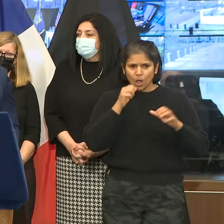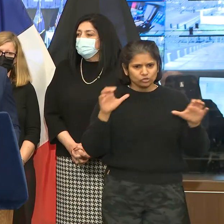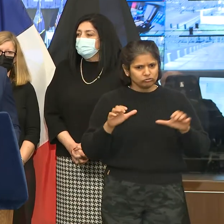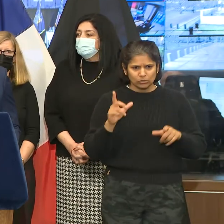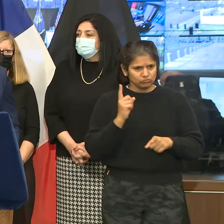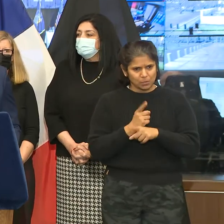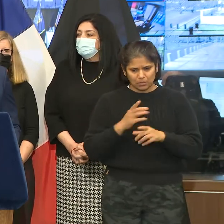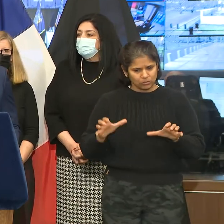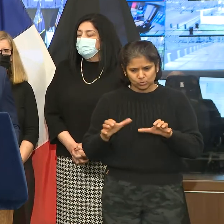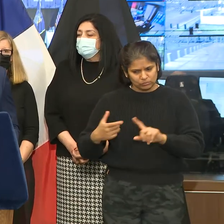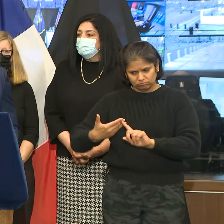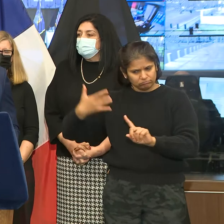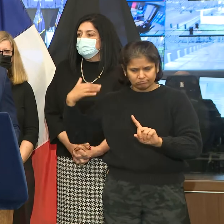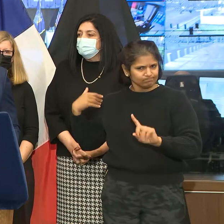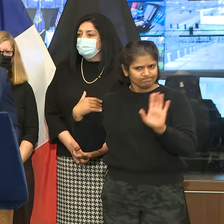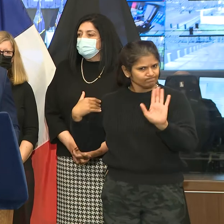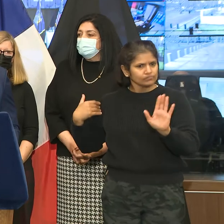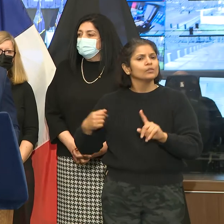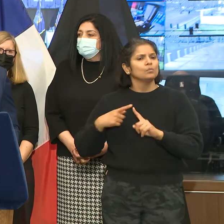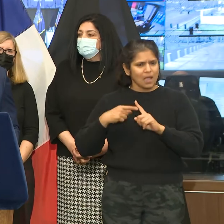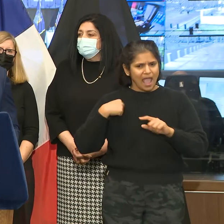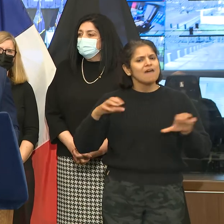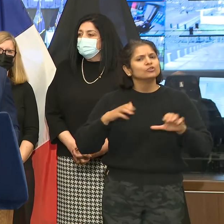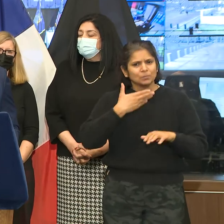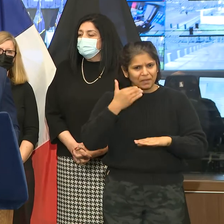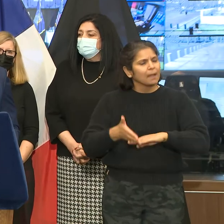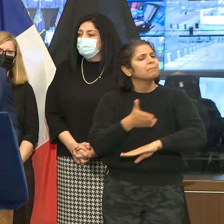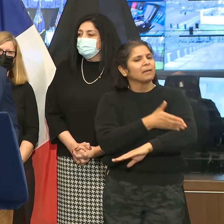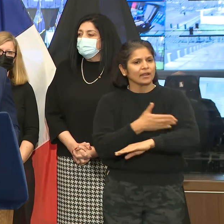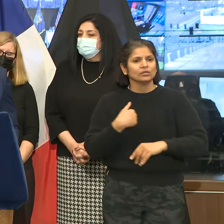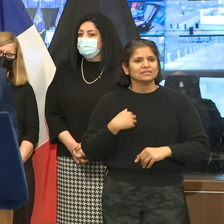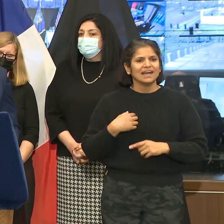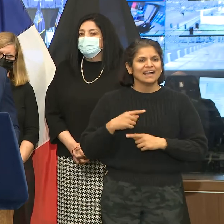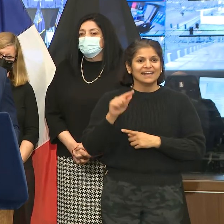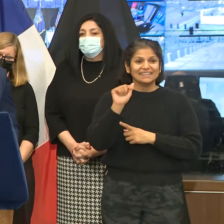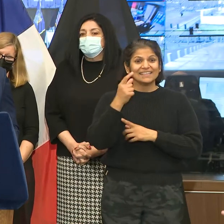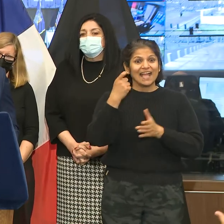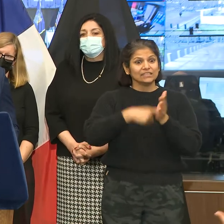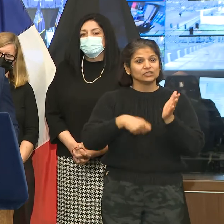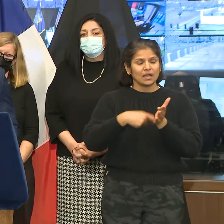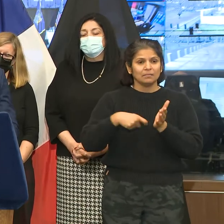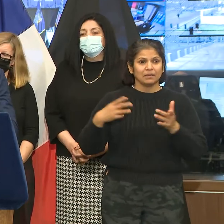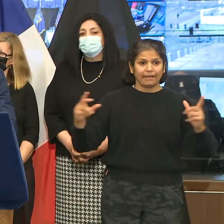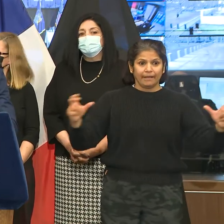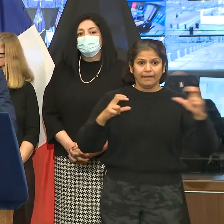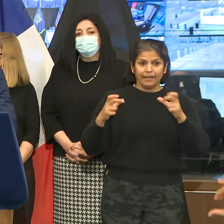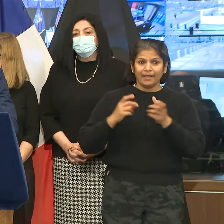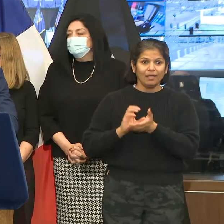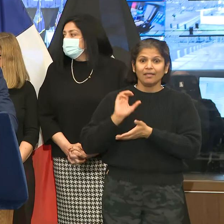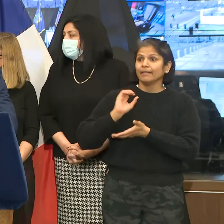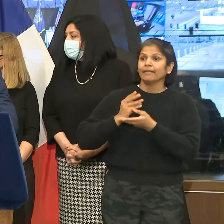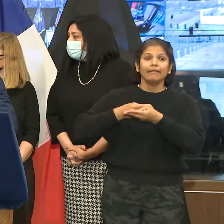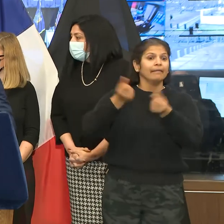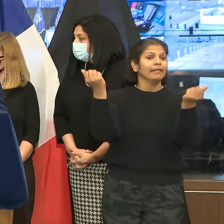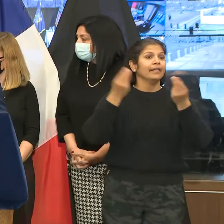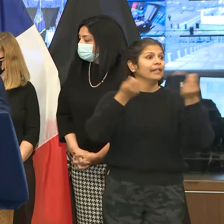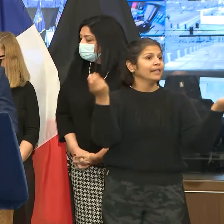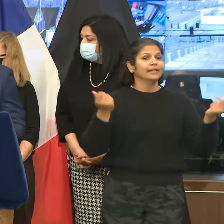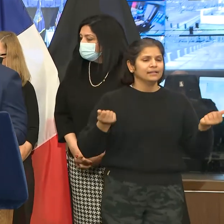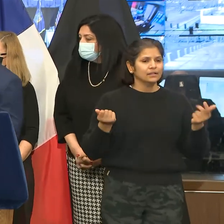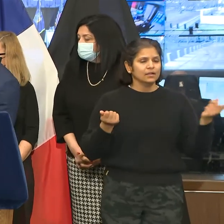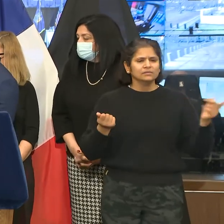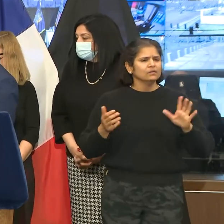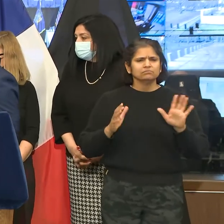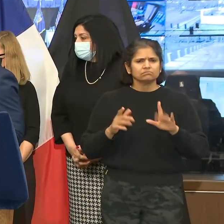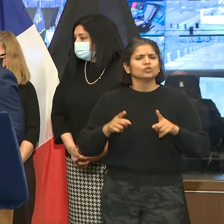money and dollars just to do a symbolic program. And that is why we're doing this. Come on, everybody. Appreciate it. All right.